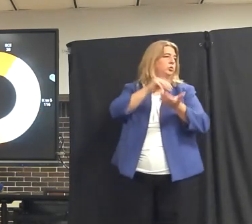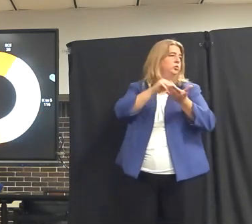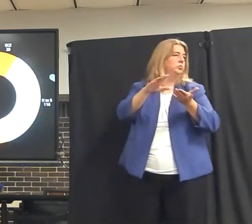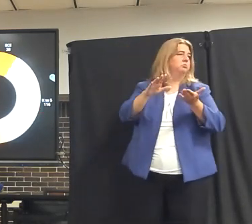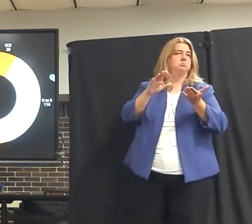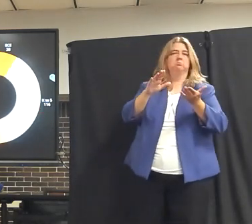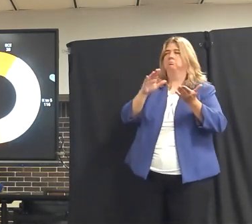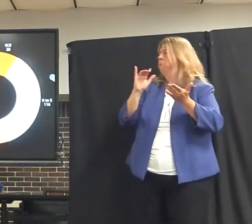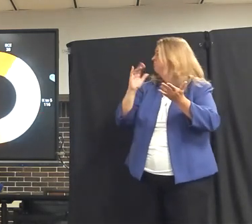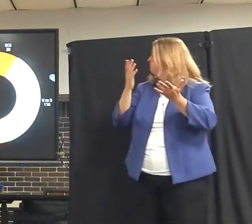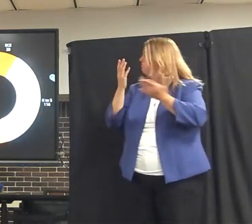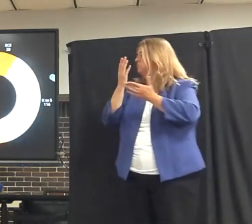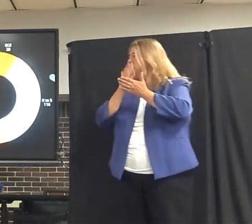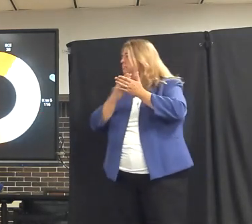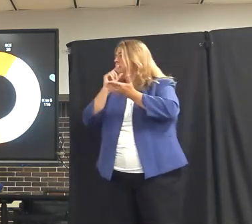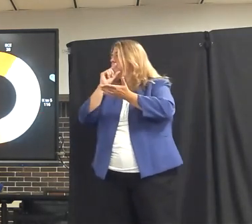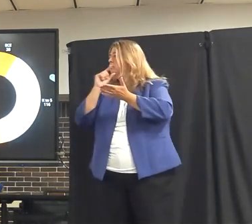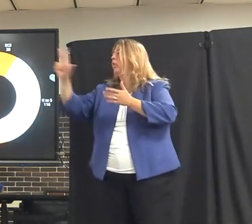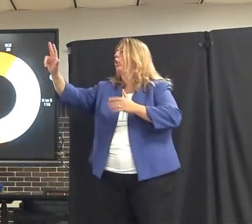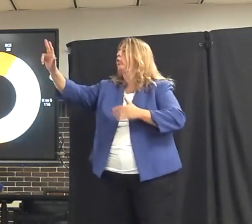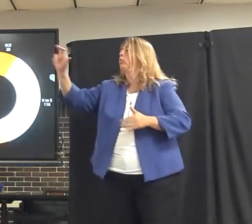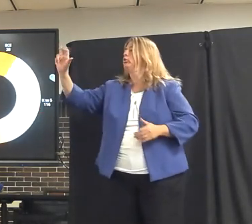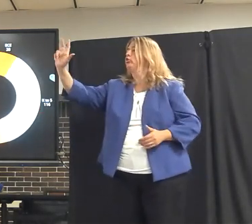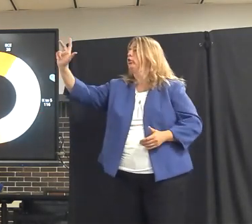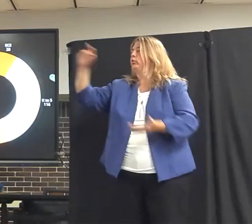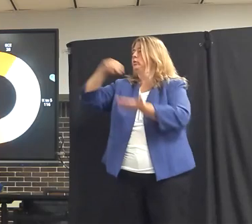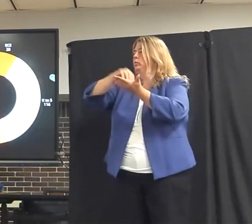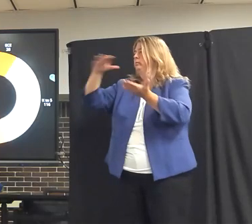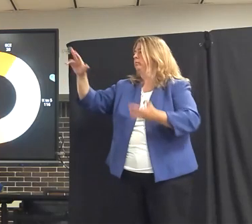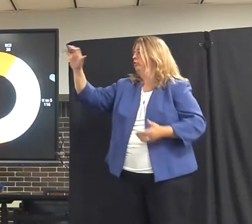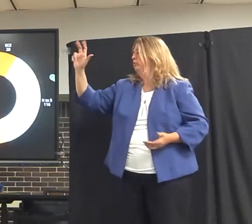We started the school year with 323 students.